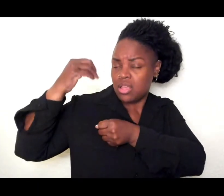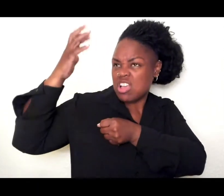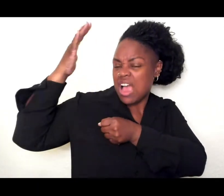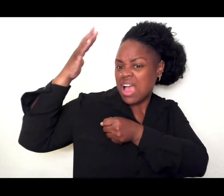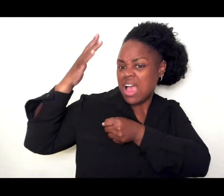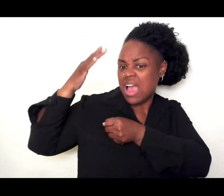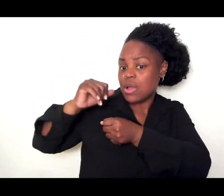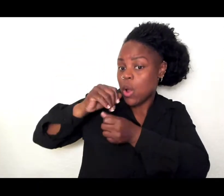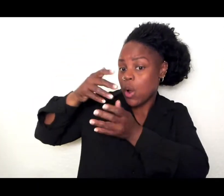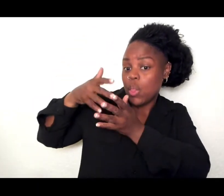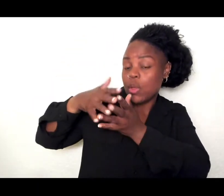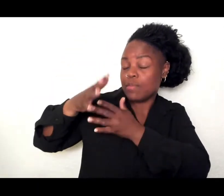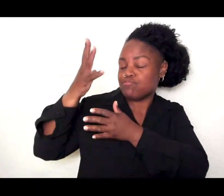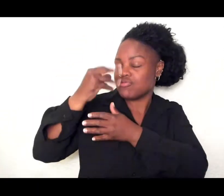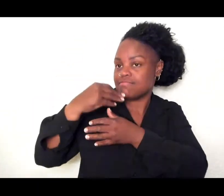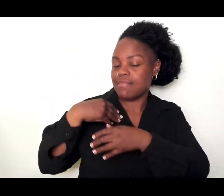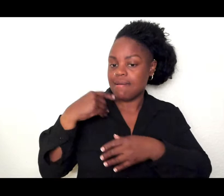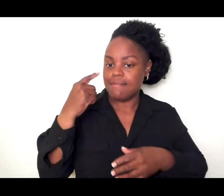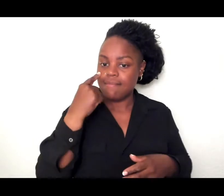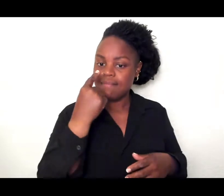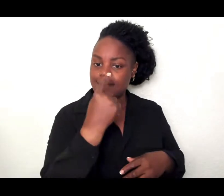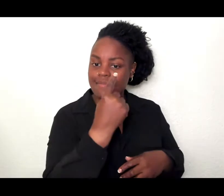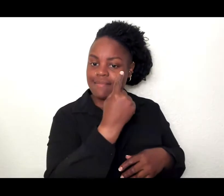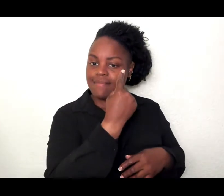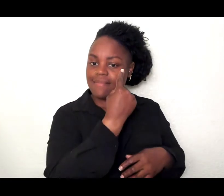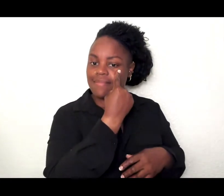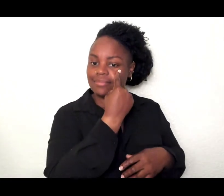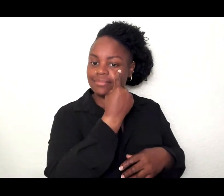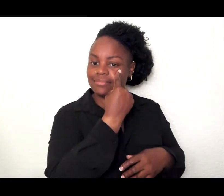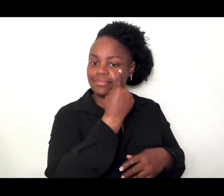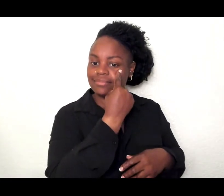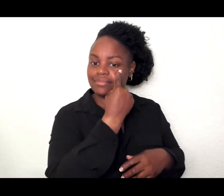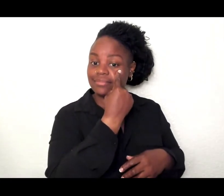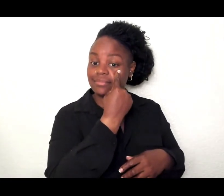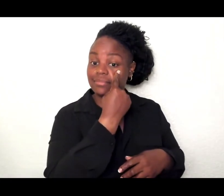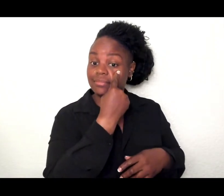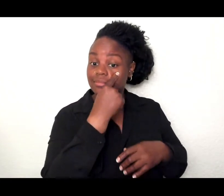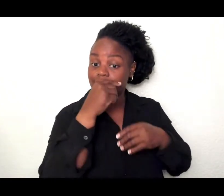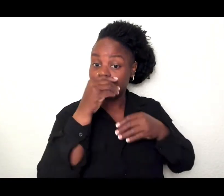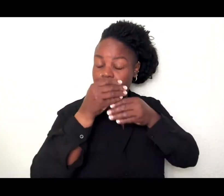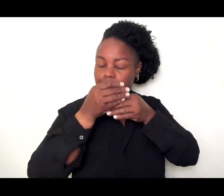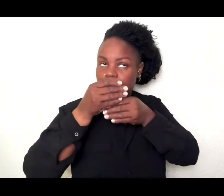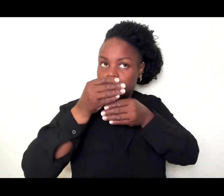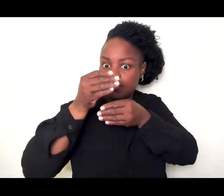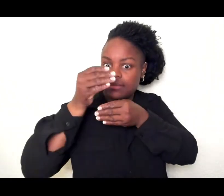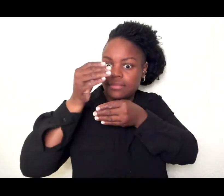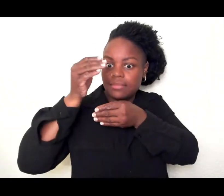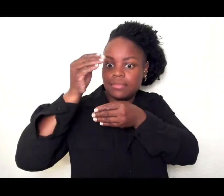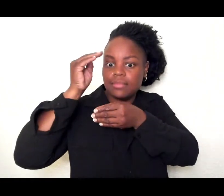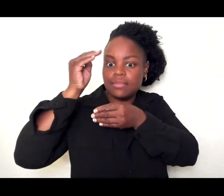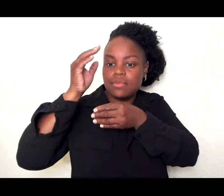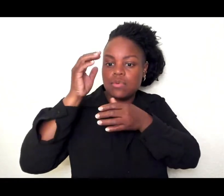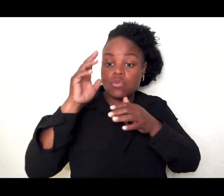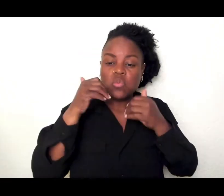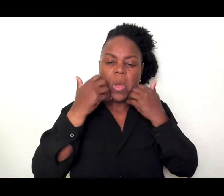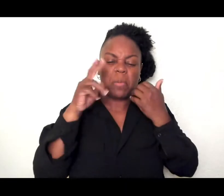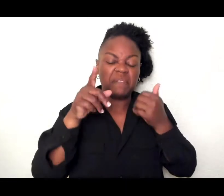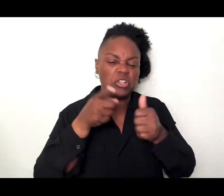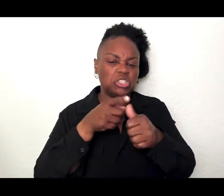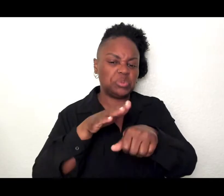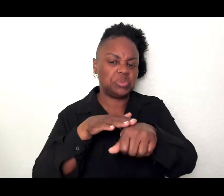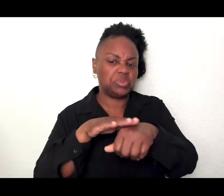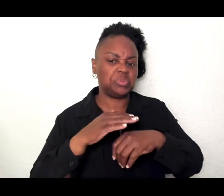acid rain doesn't sting my pretty eyes. You're open to fracking, but you need to be warmed